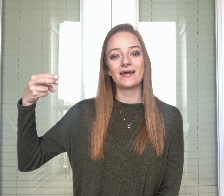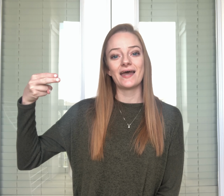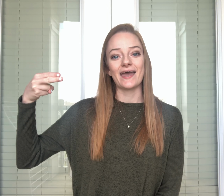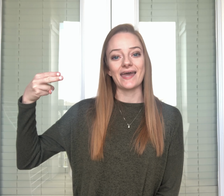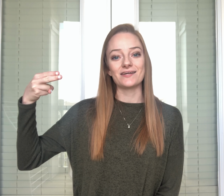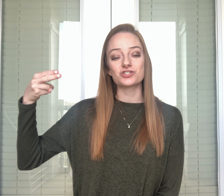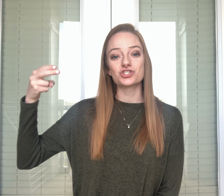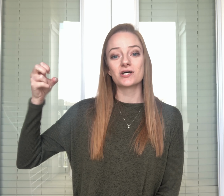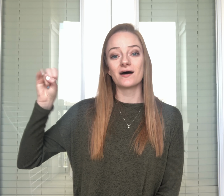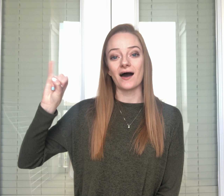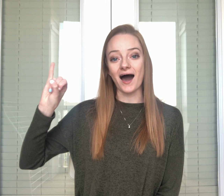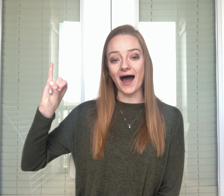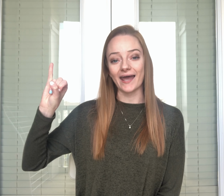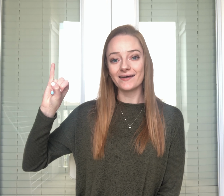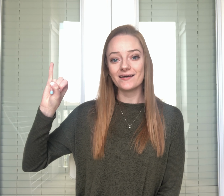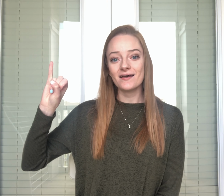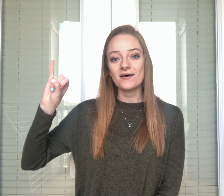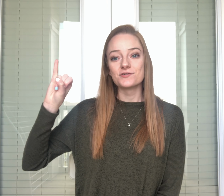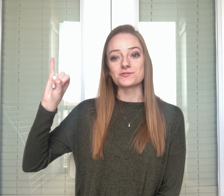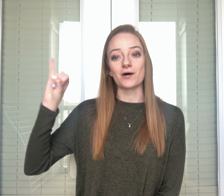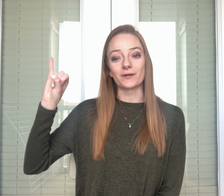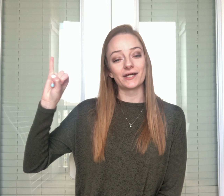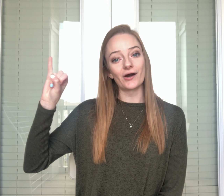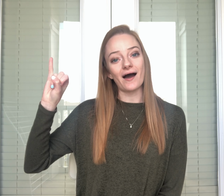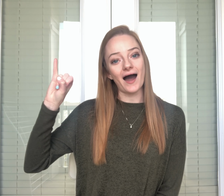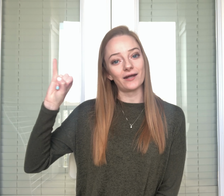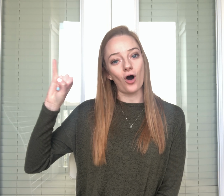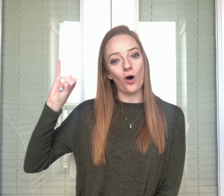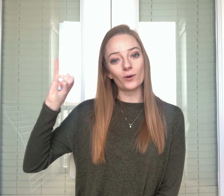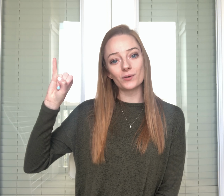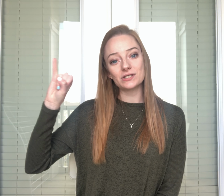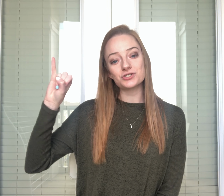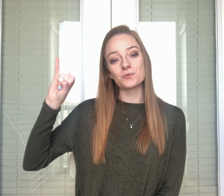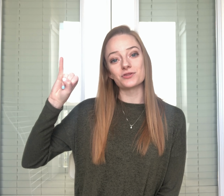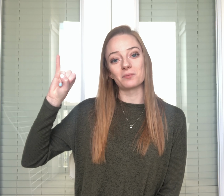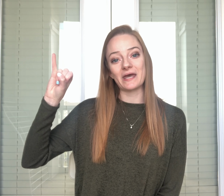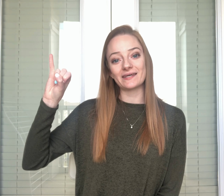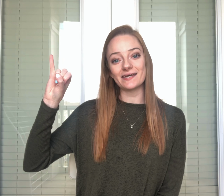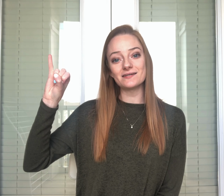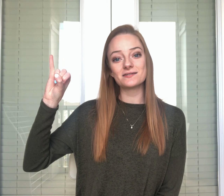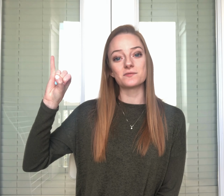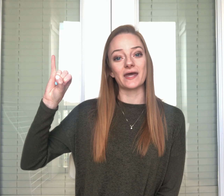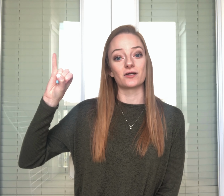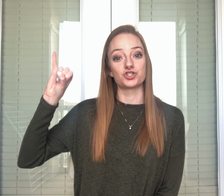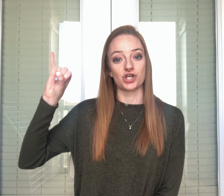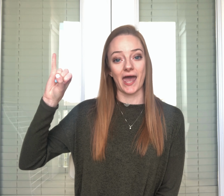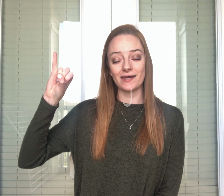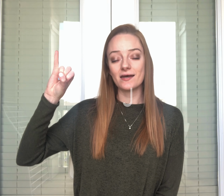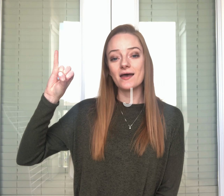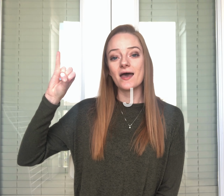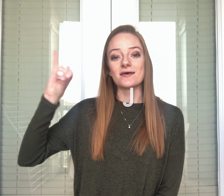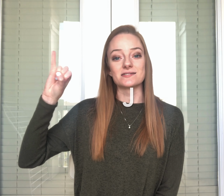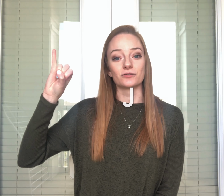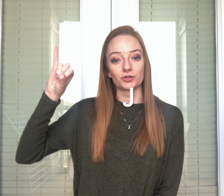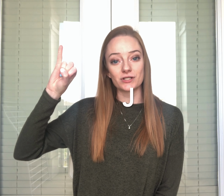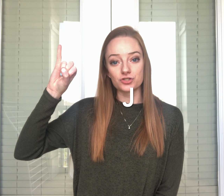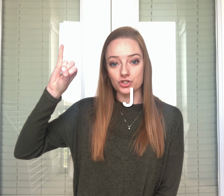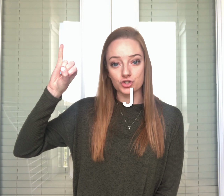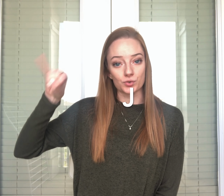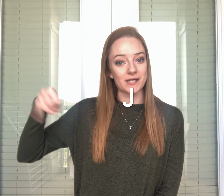G, H, I. So now we're here at I and all we're going to do with our pinky to make a J is literally just trace